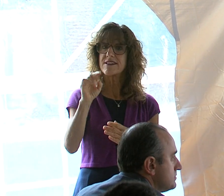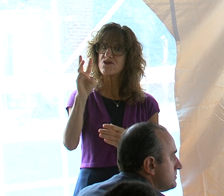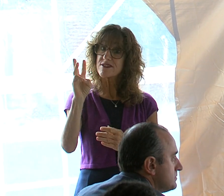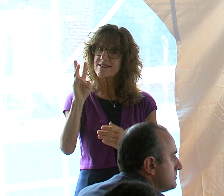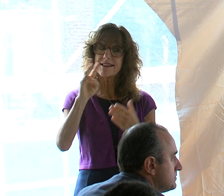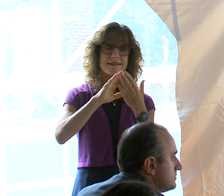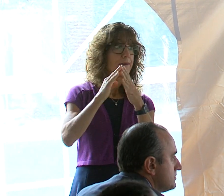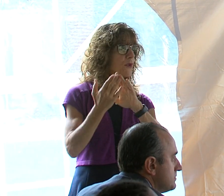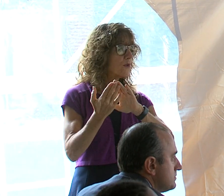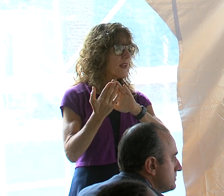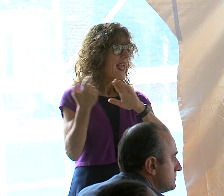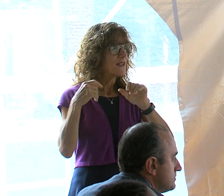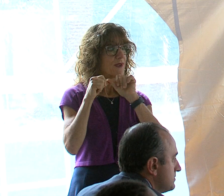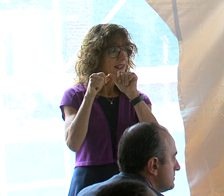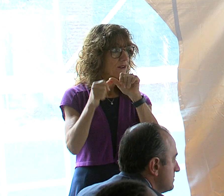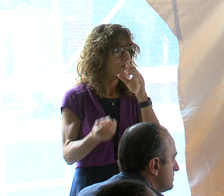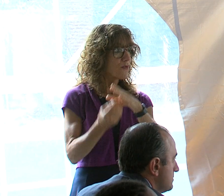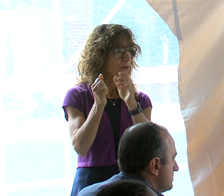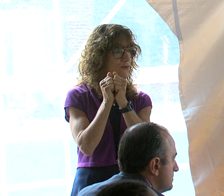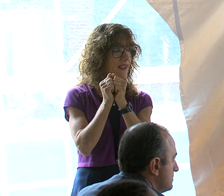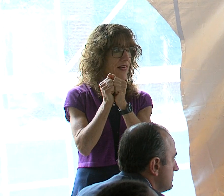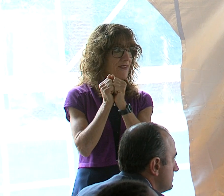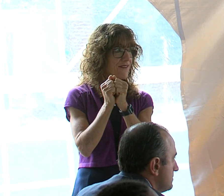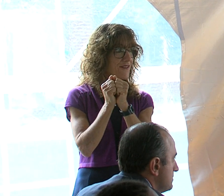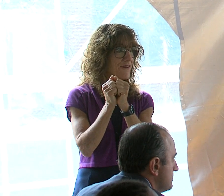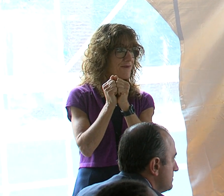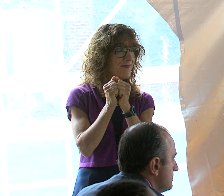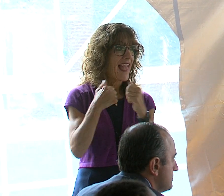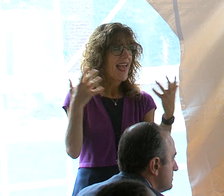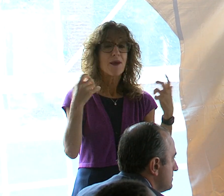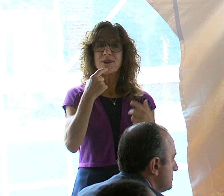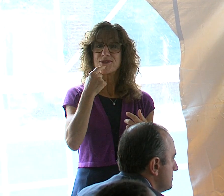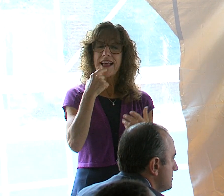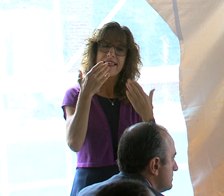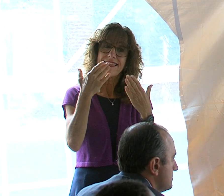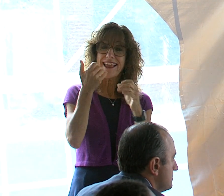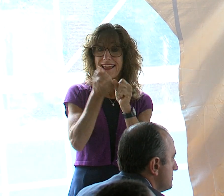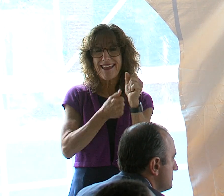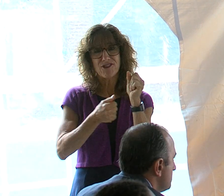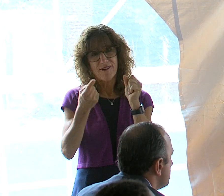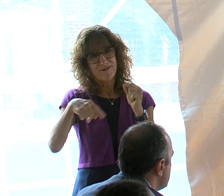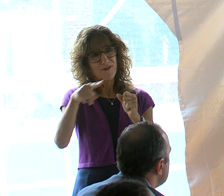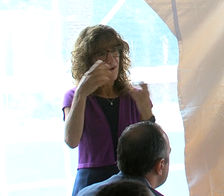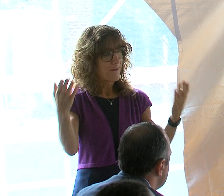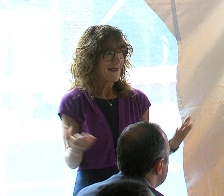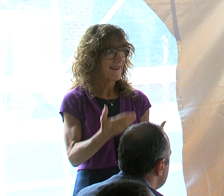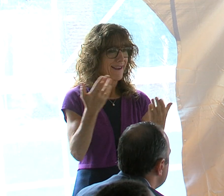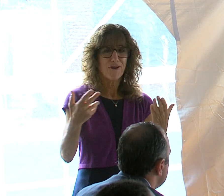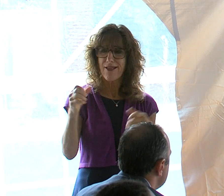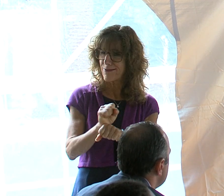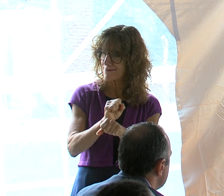community as we continue to grow together. And I wanted to say I thank each and everyone for being here and their hard